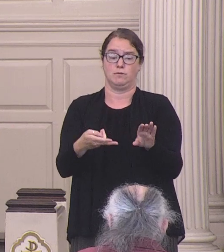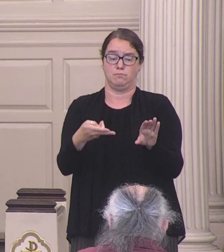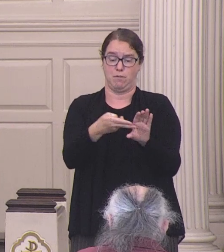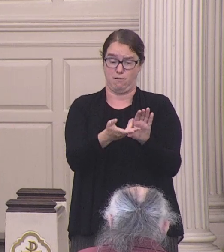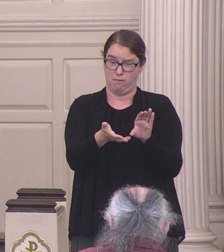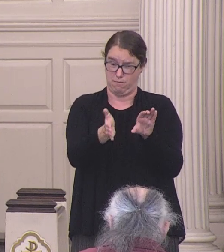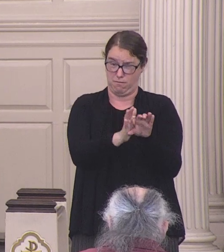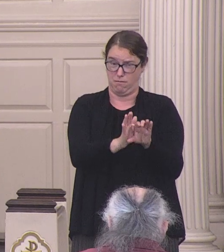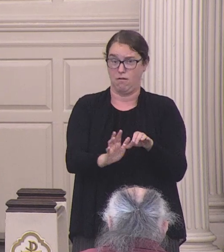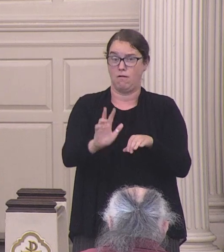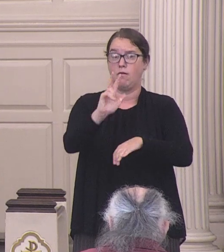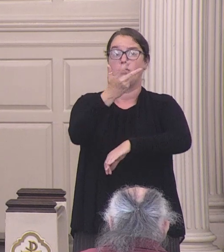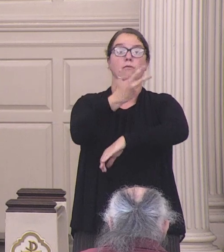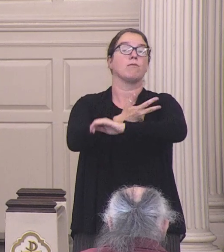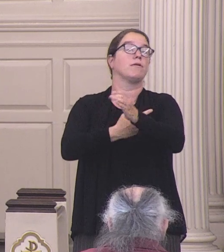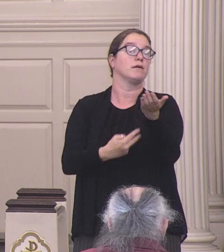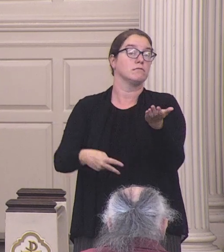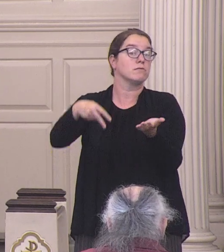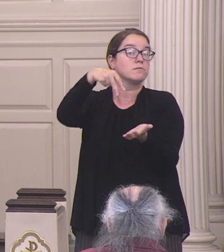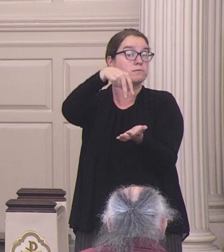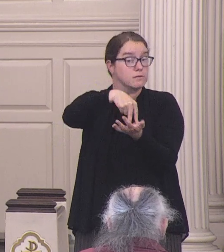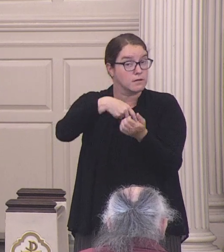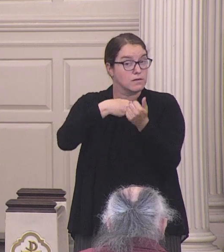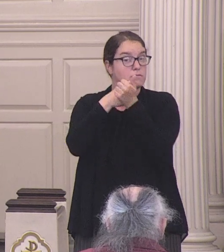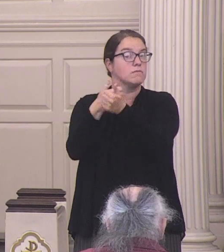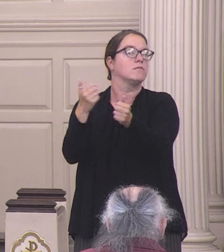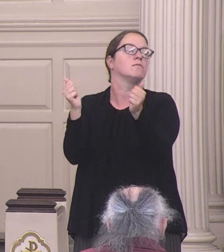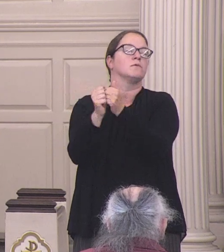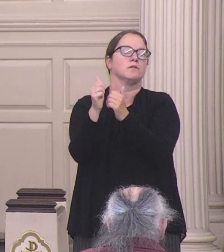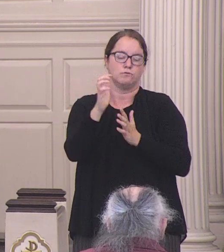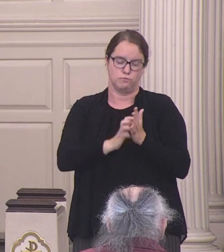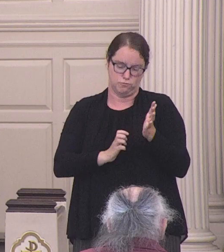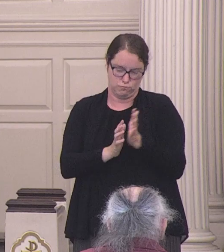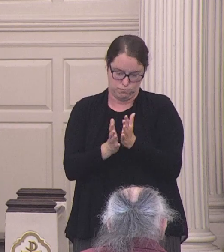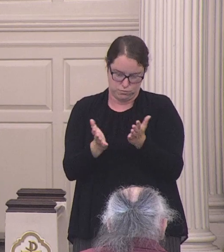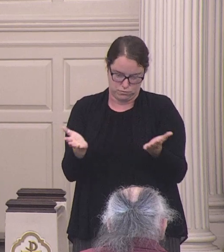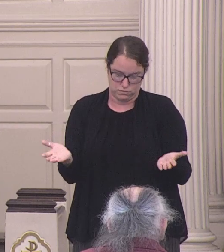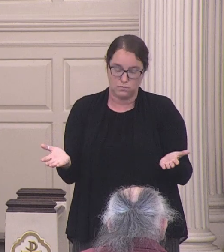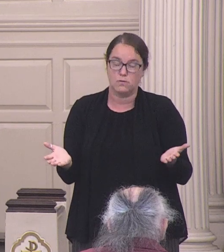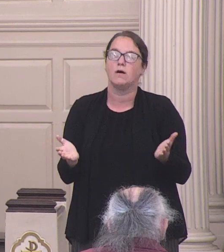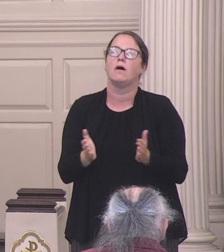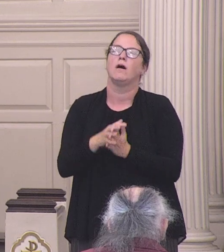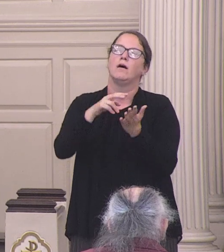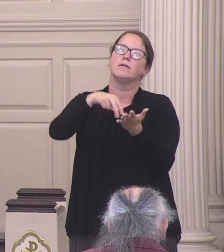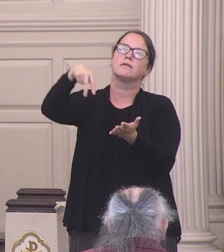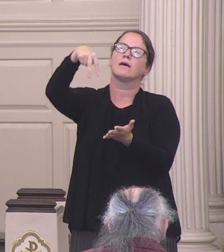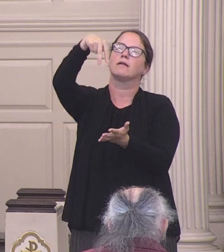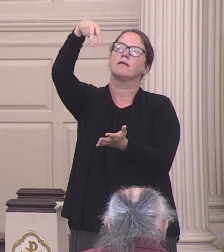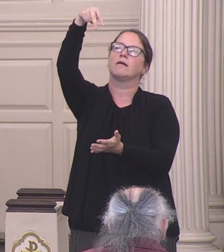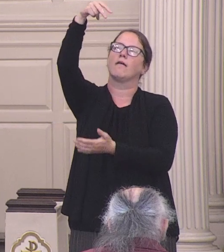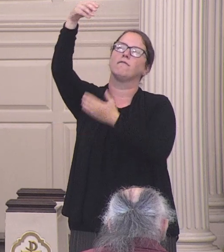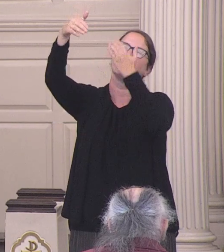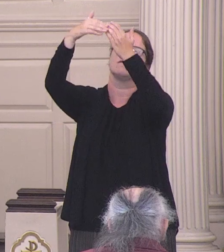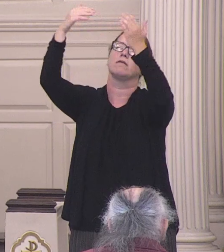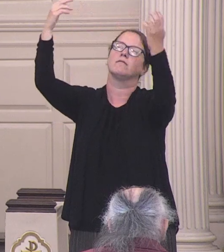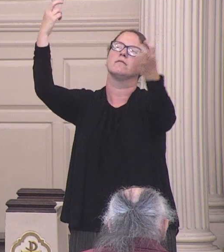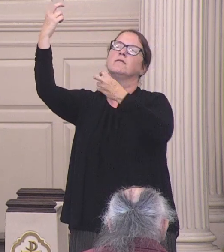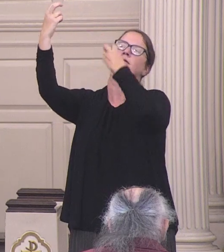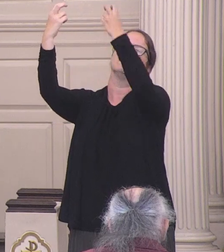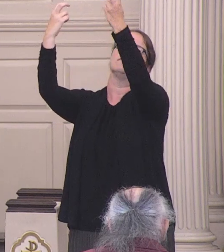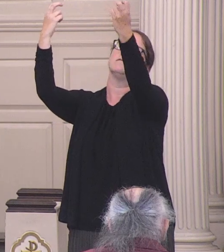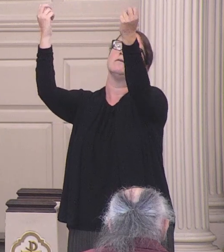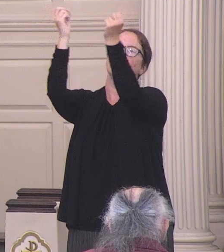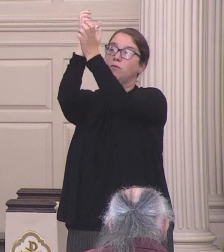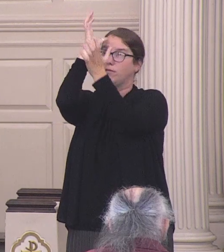rose again on the third day in accordance with the Scriptures. He ascended into heaven, and is seated at the right hand